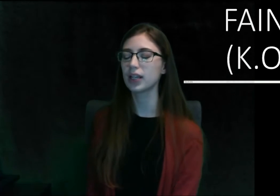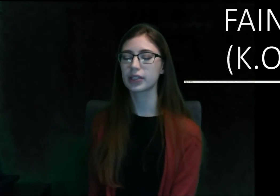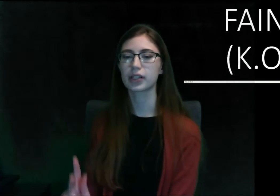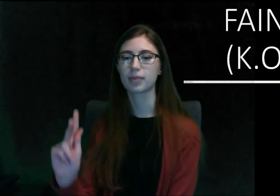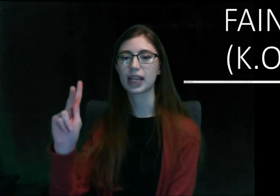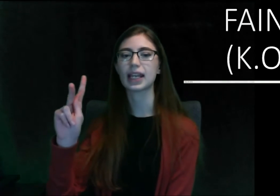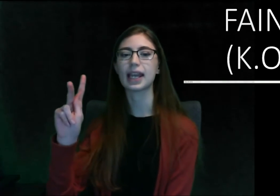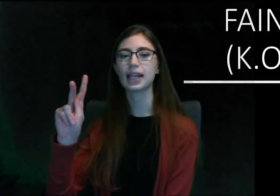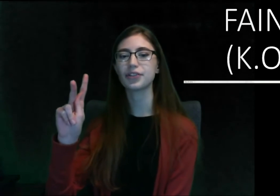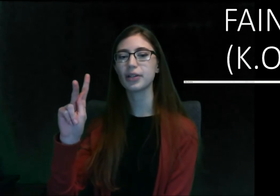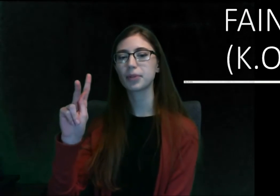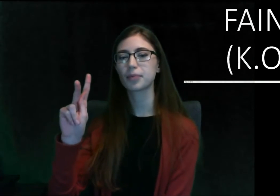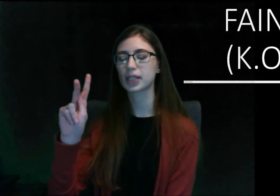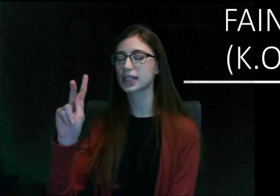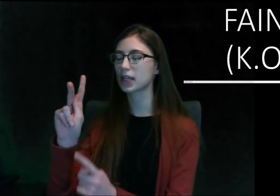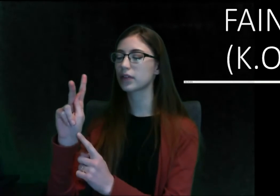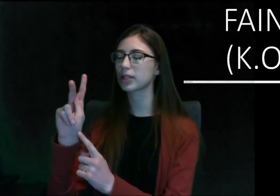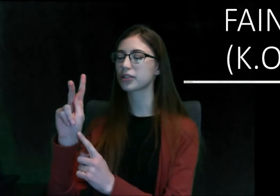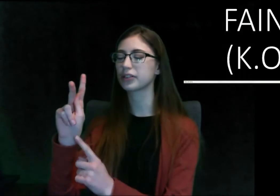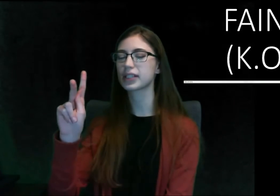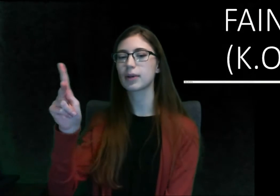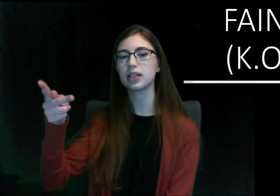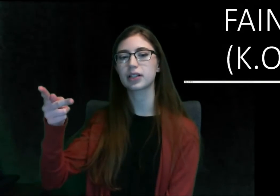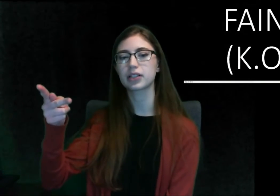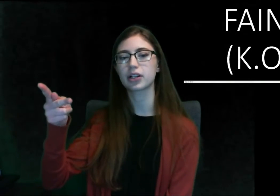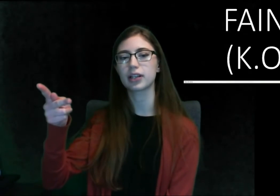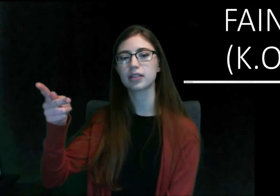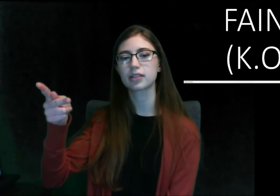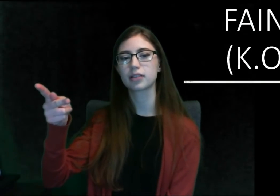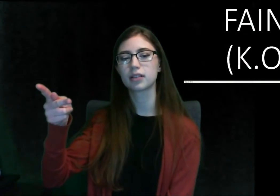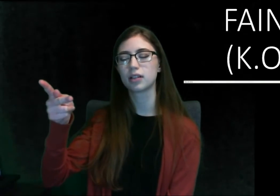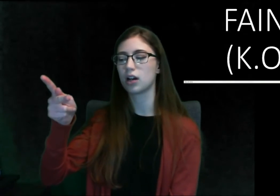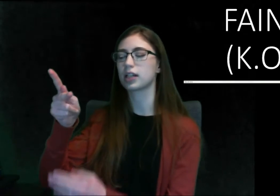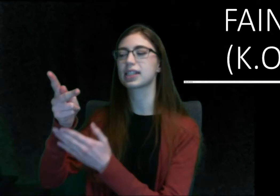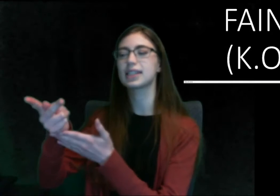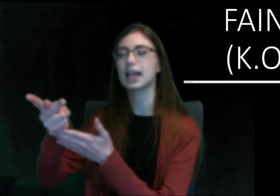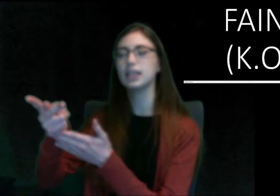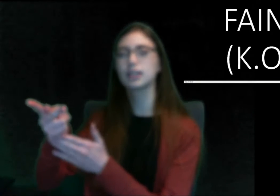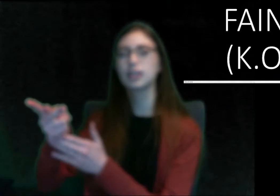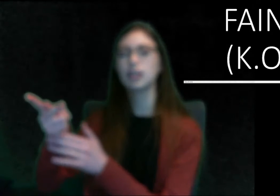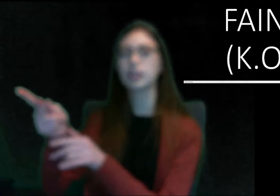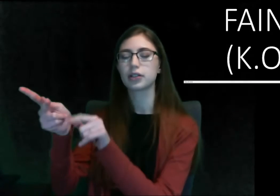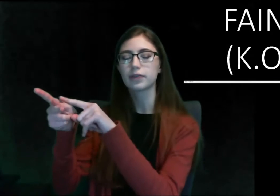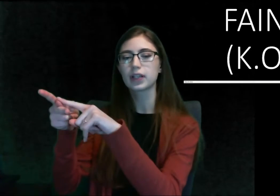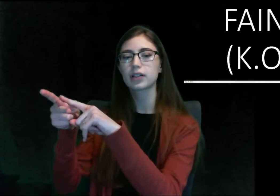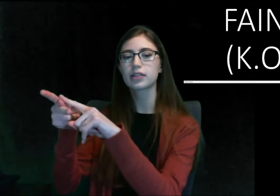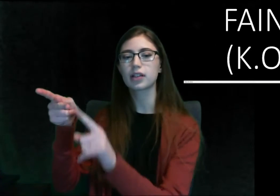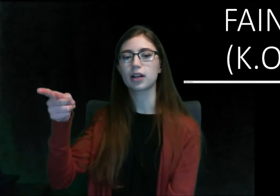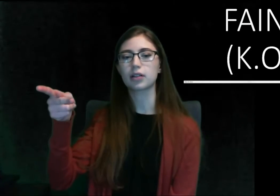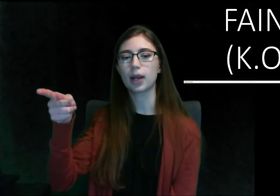you're going to make a K handshake, but instead of it being turned this way, you're going to turn it on its side. So your fingers are right way